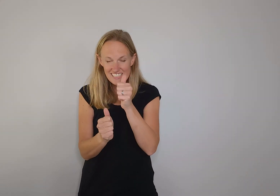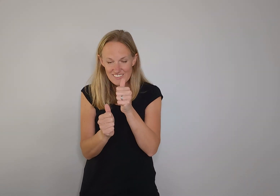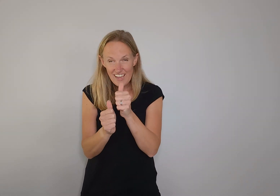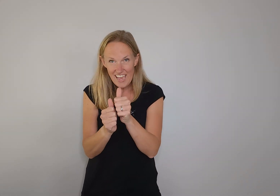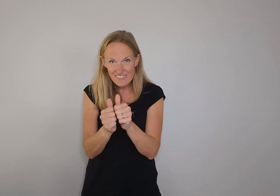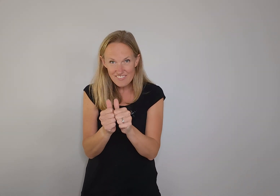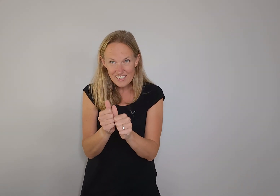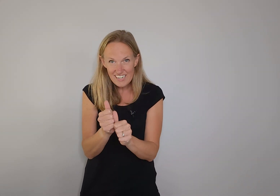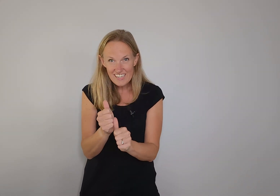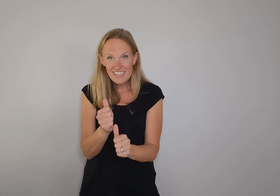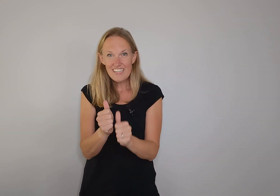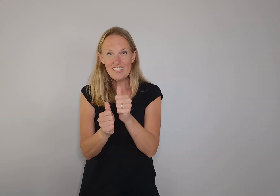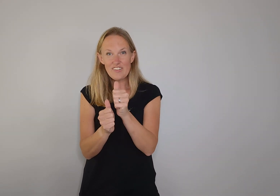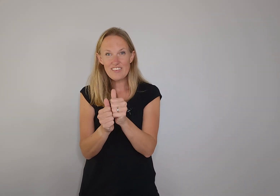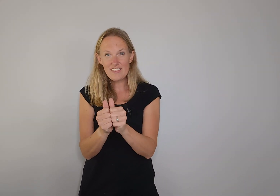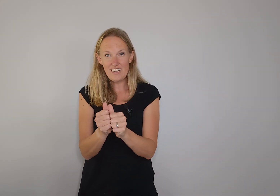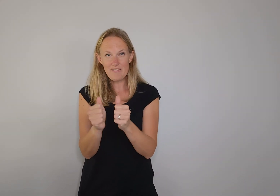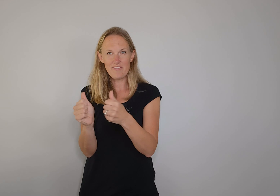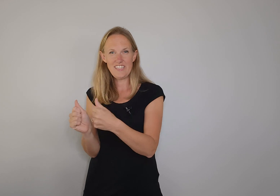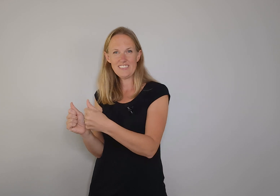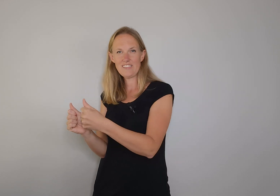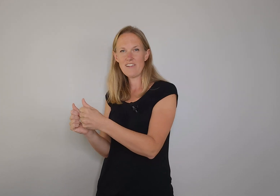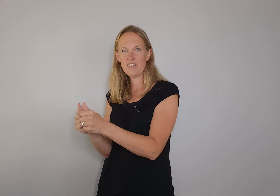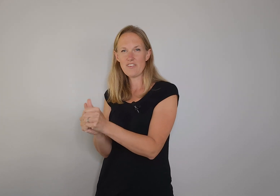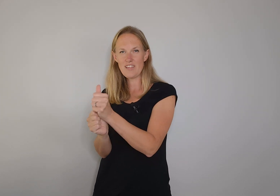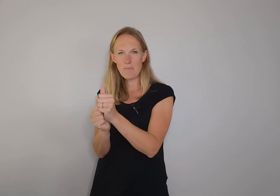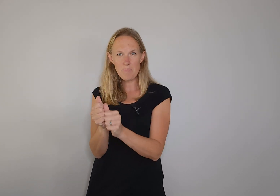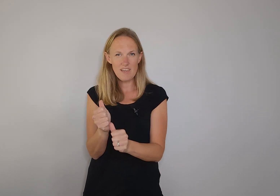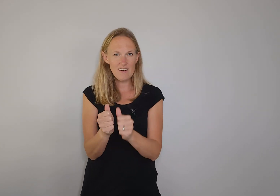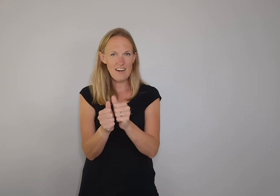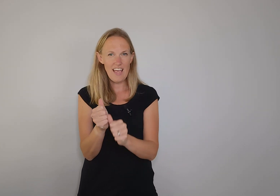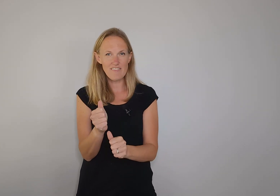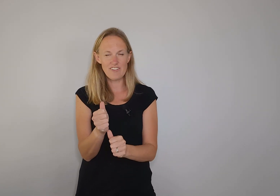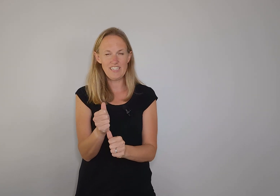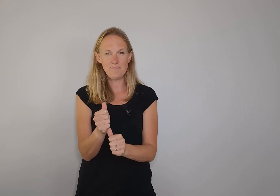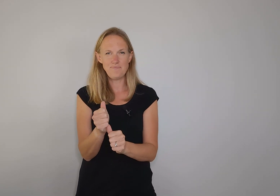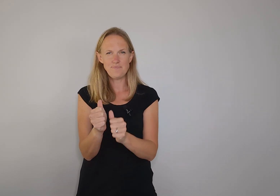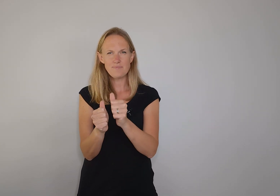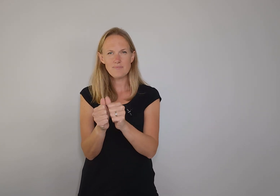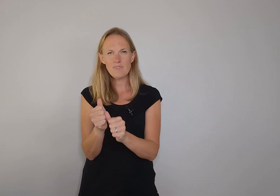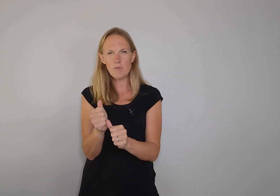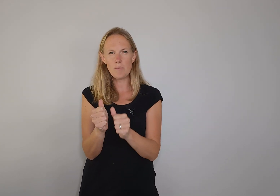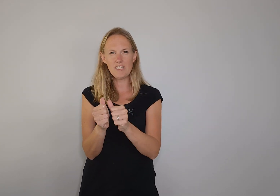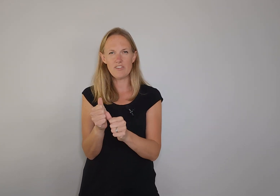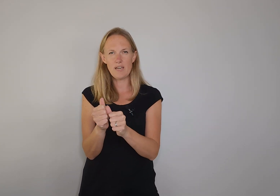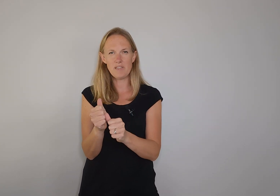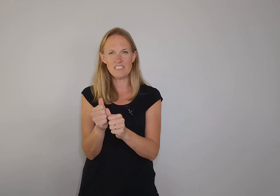So every, your fist kind of with your thumb up there. Every. Rubbing your thumb against